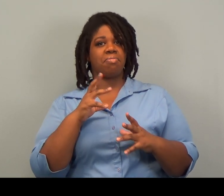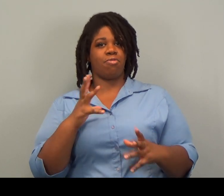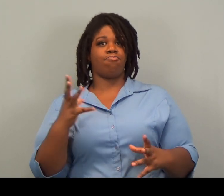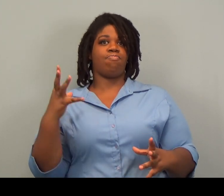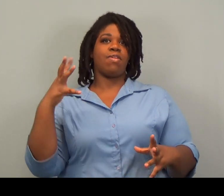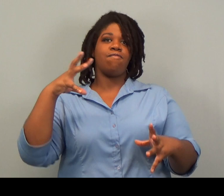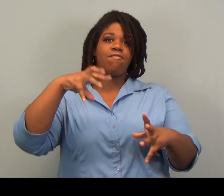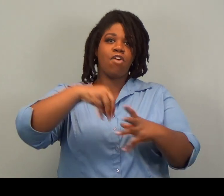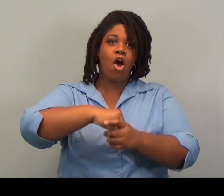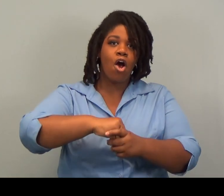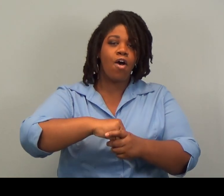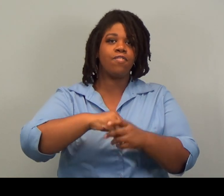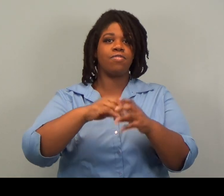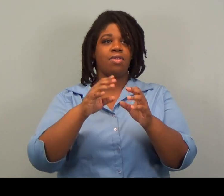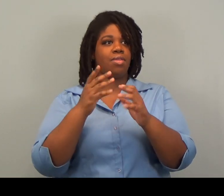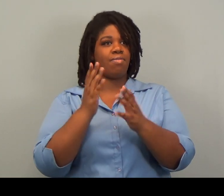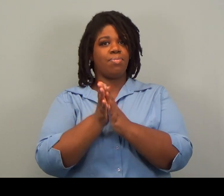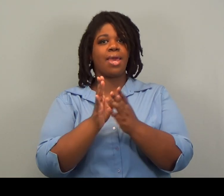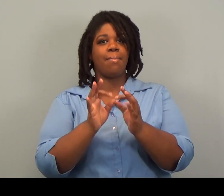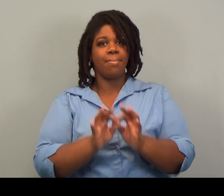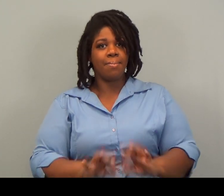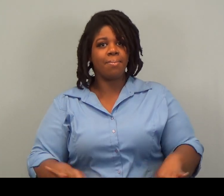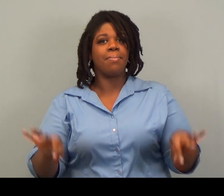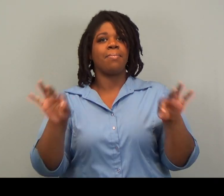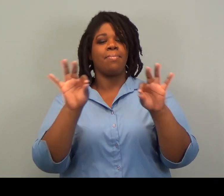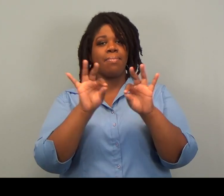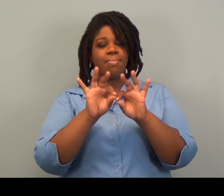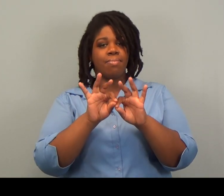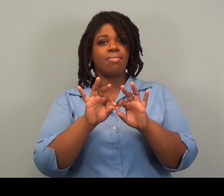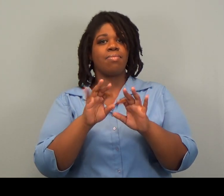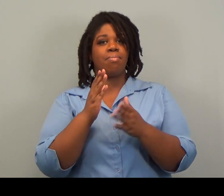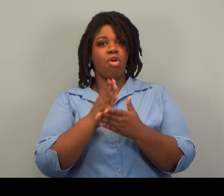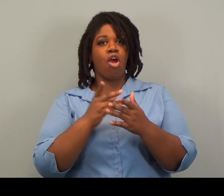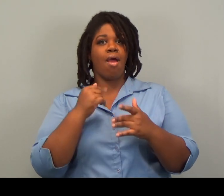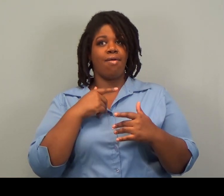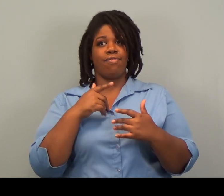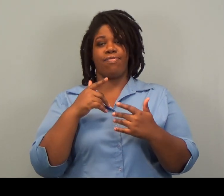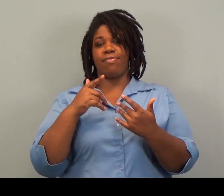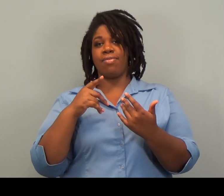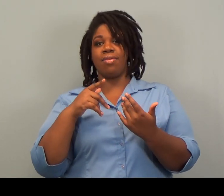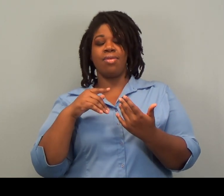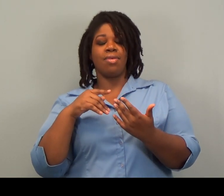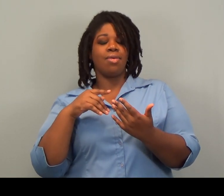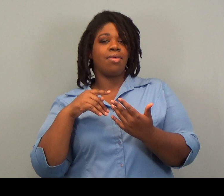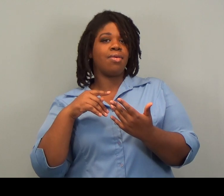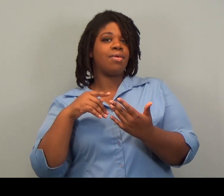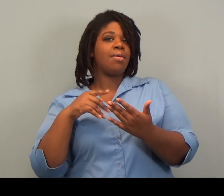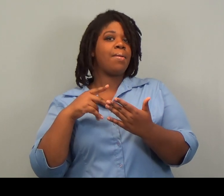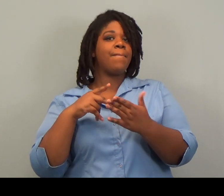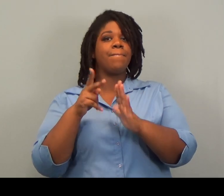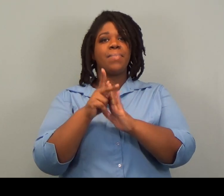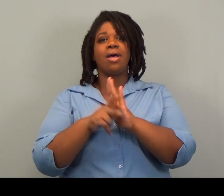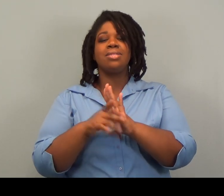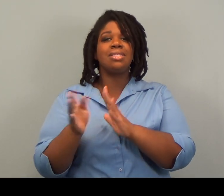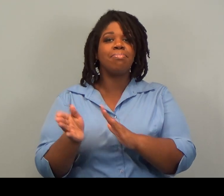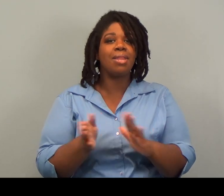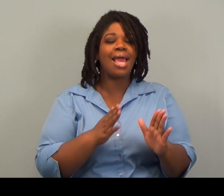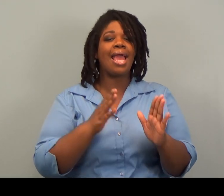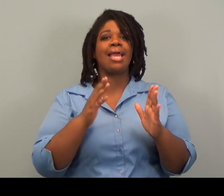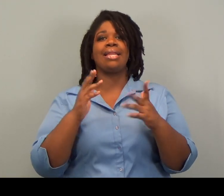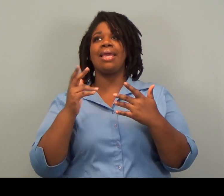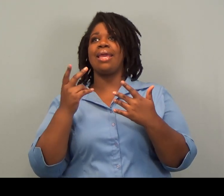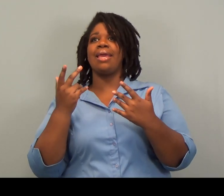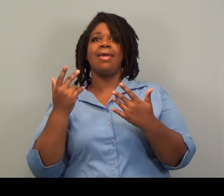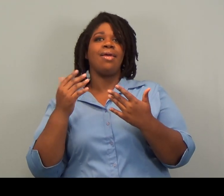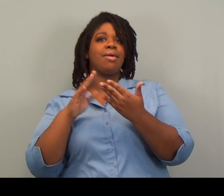to community design, planning, and policy. Folks showing up at public input meetings, folks, you know, writing letters and talking